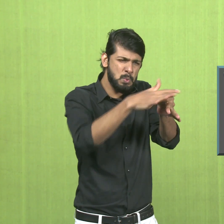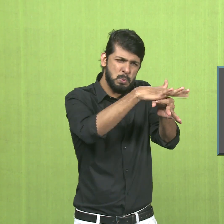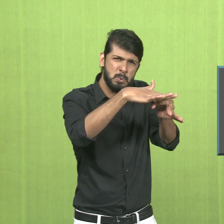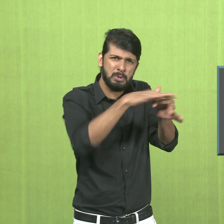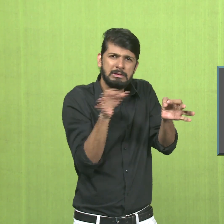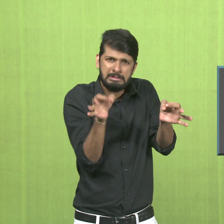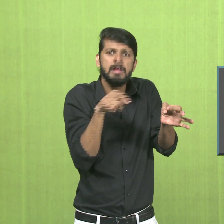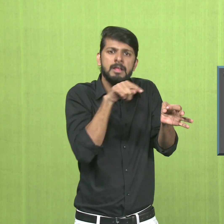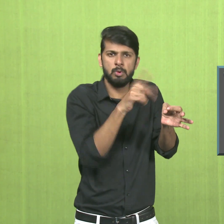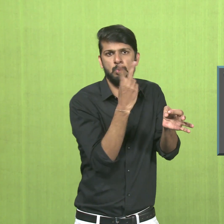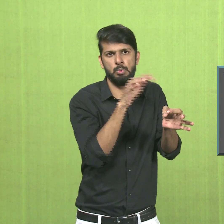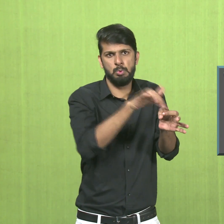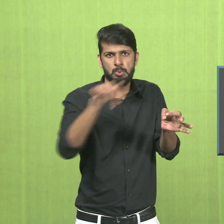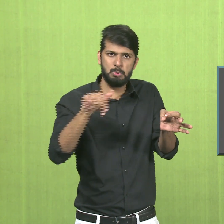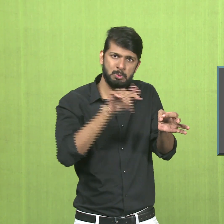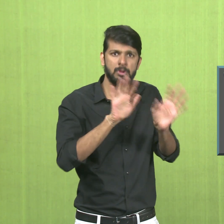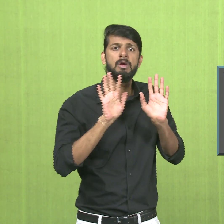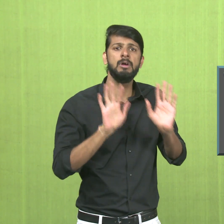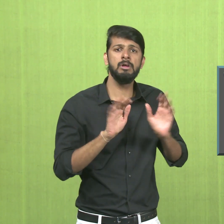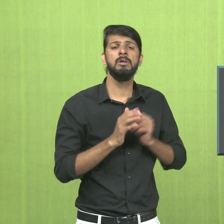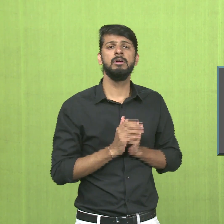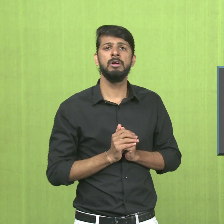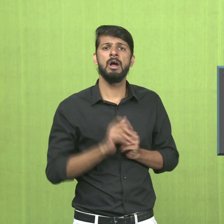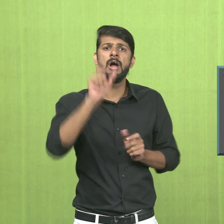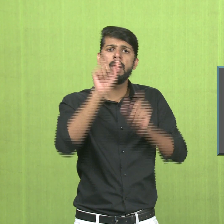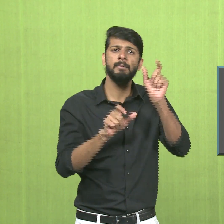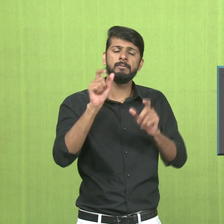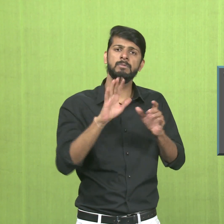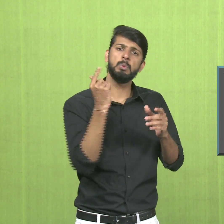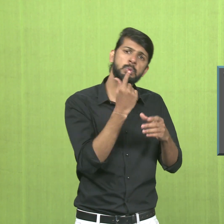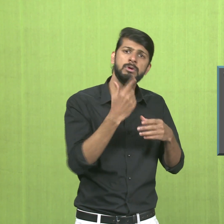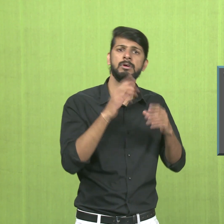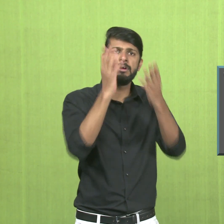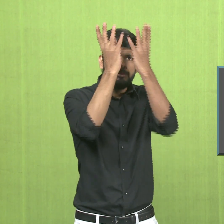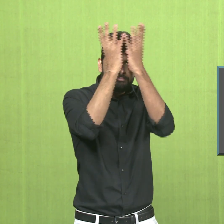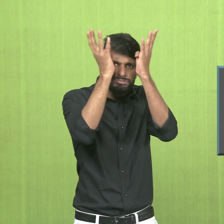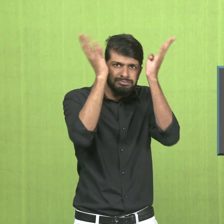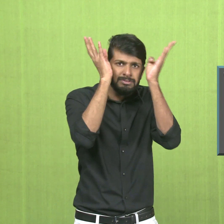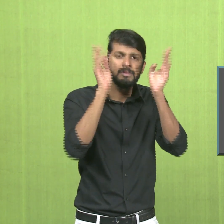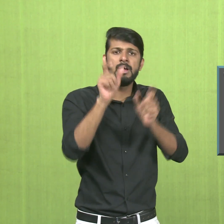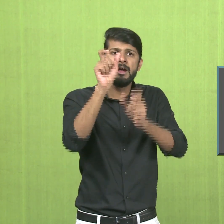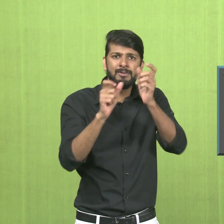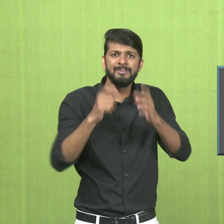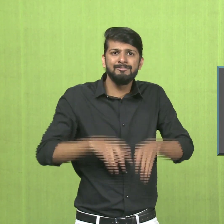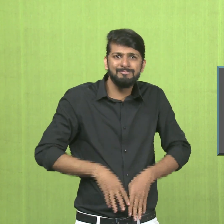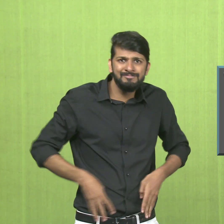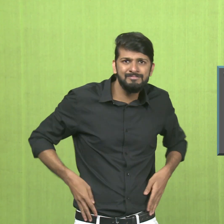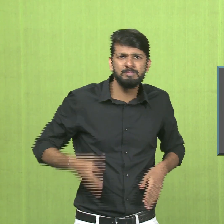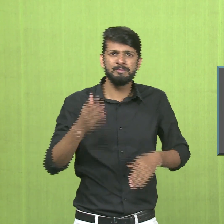The Warli people live in these areas and they make these paintings on